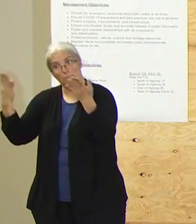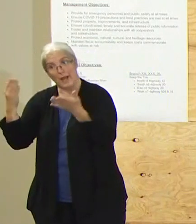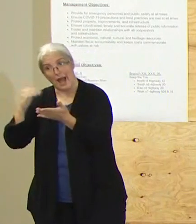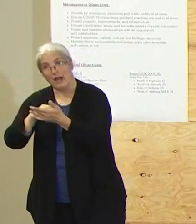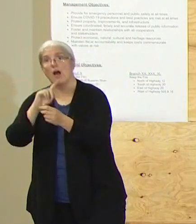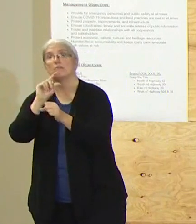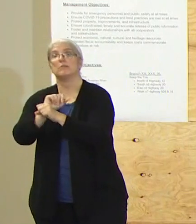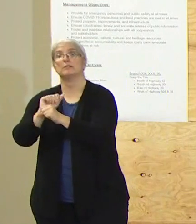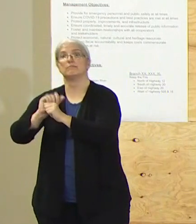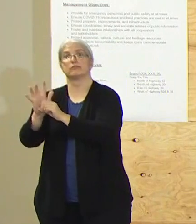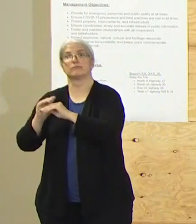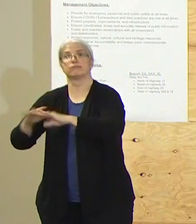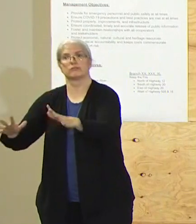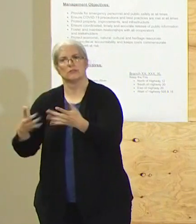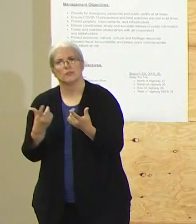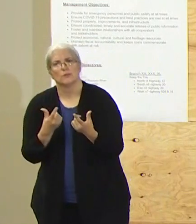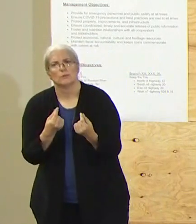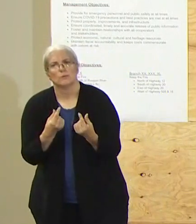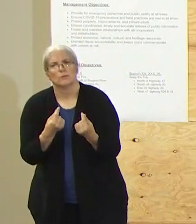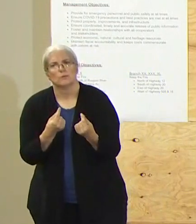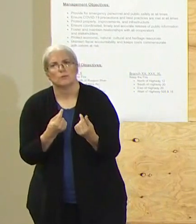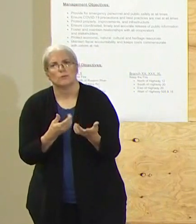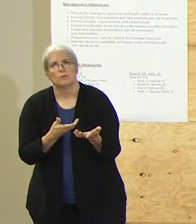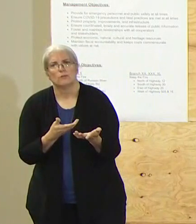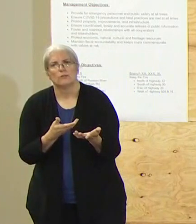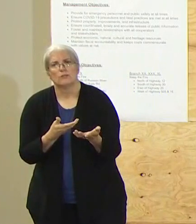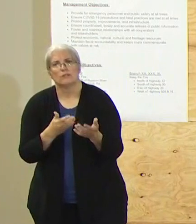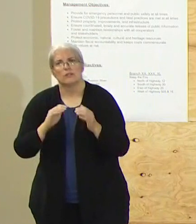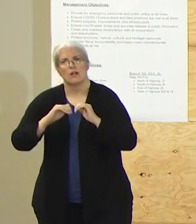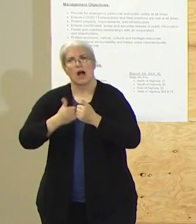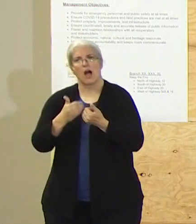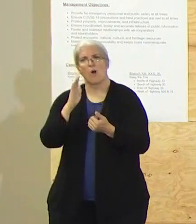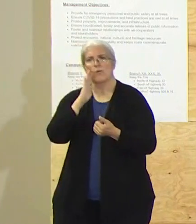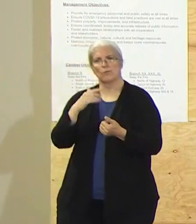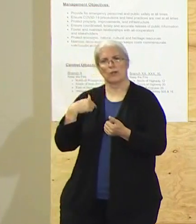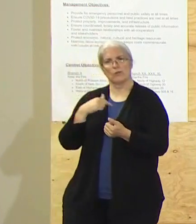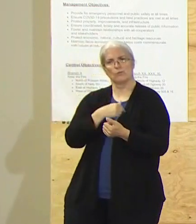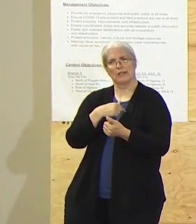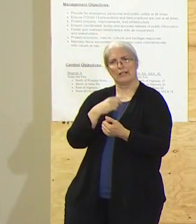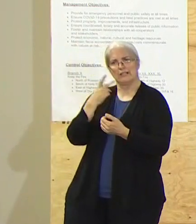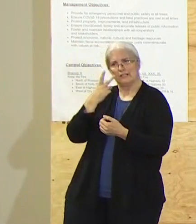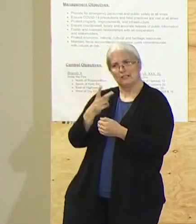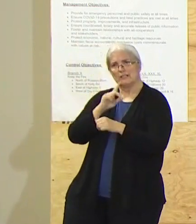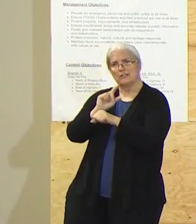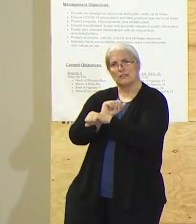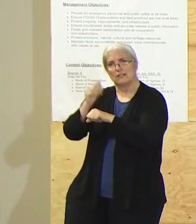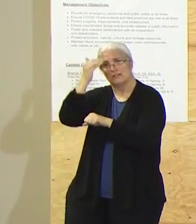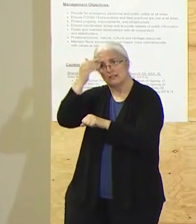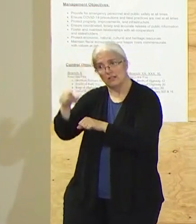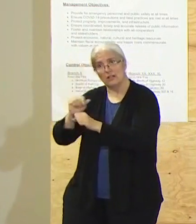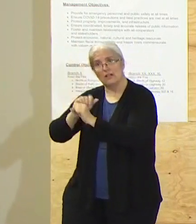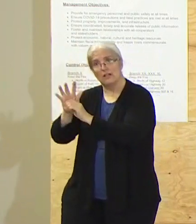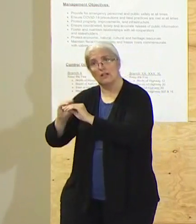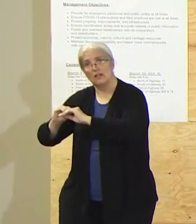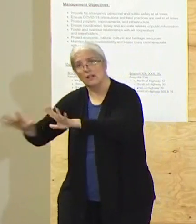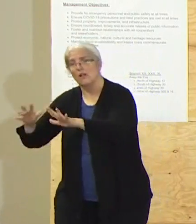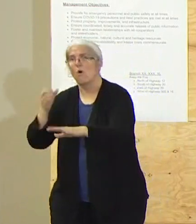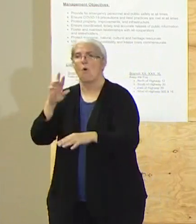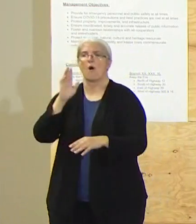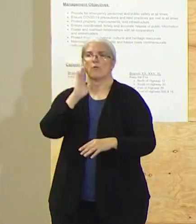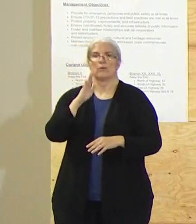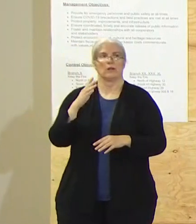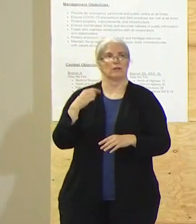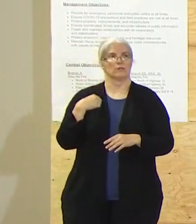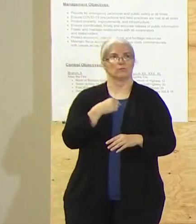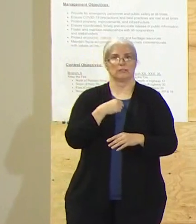will know about outbreaks at schools, or will schools have the ability to keep them private? Well, I expect transparency,